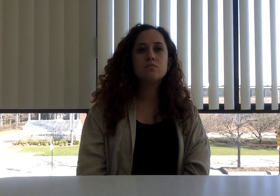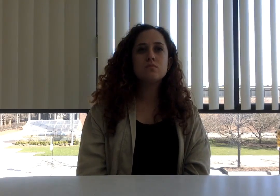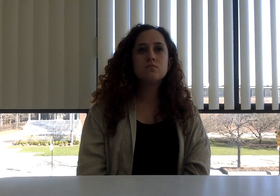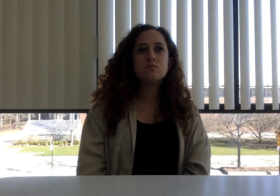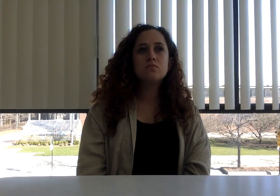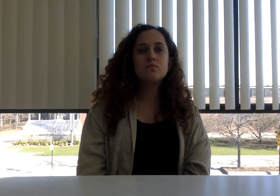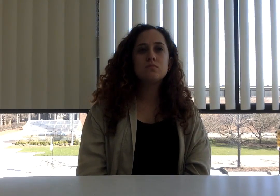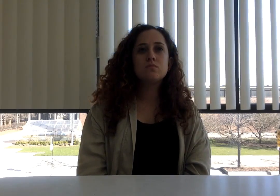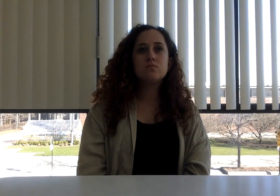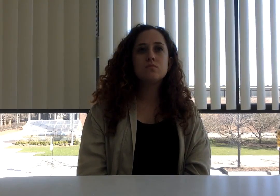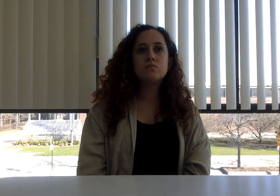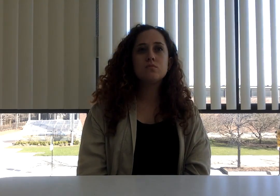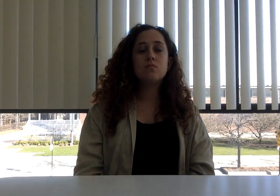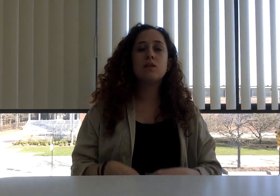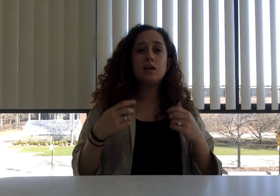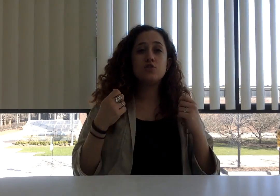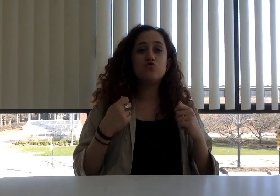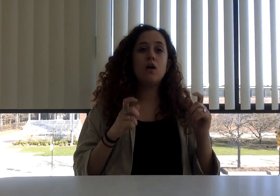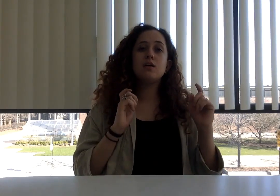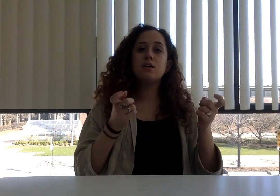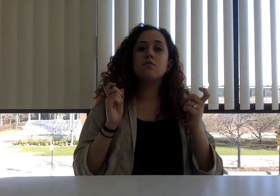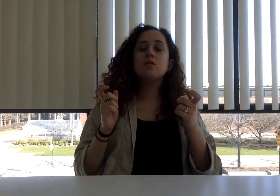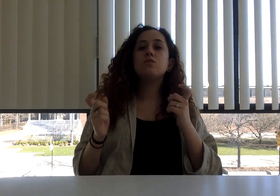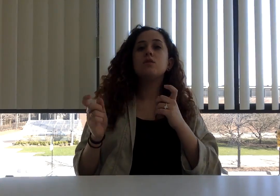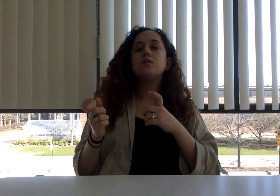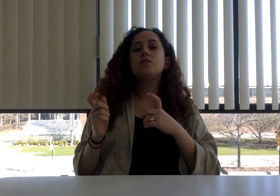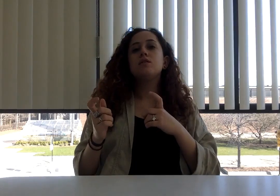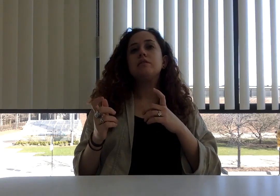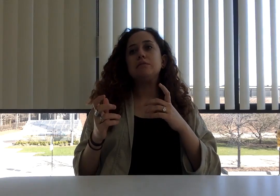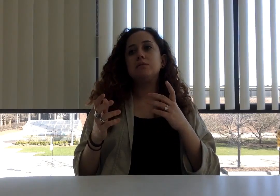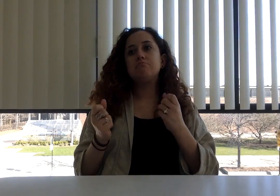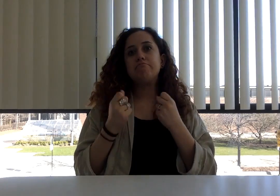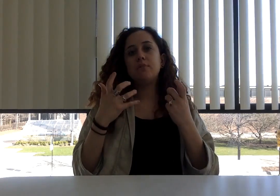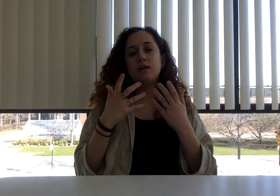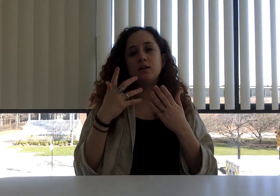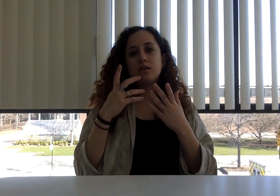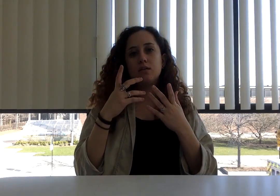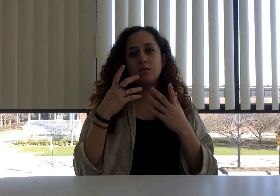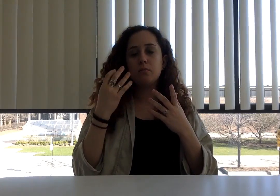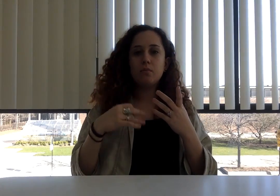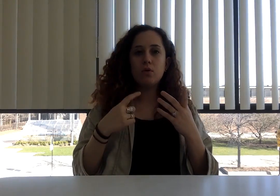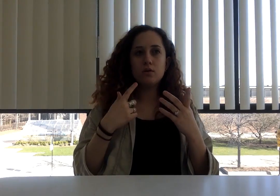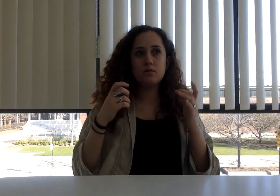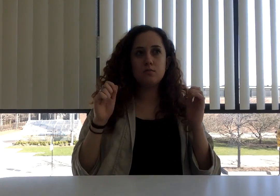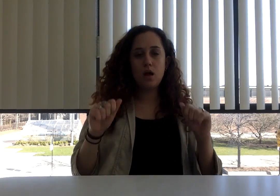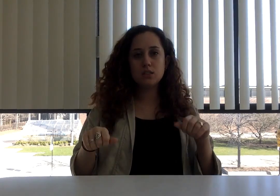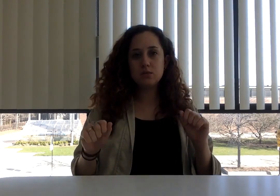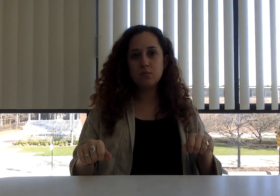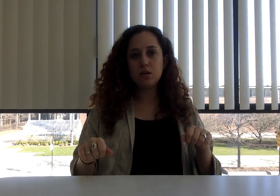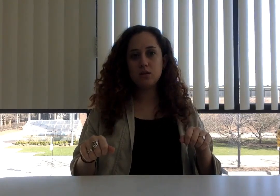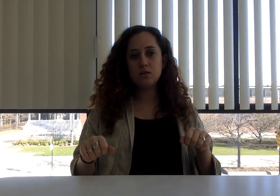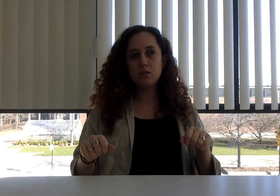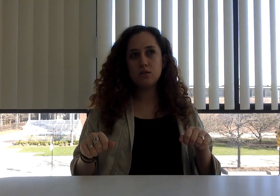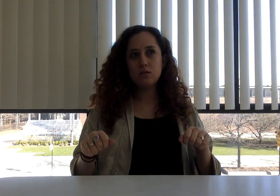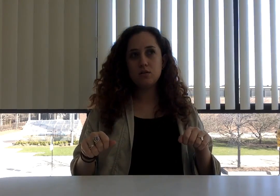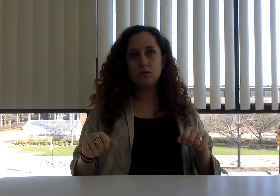Try to give as many points there, but a lot of people were solve this, or if I even saw the word eliminate or